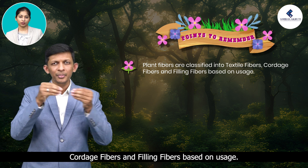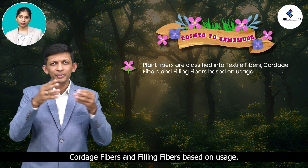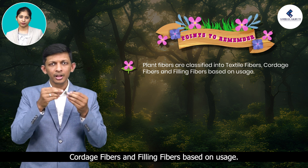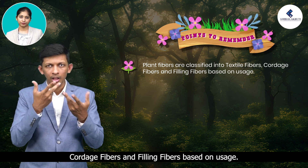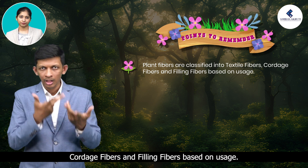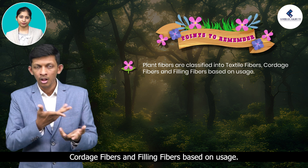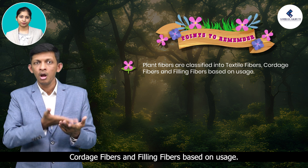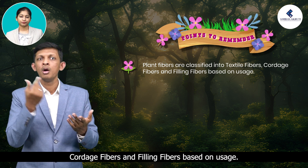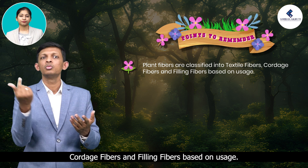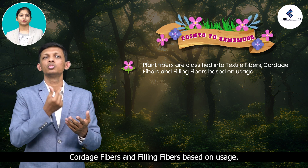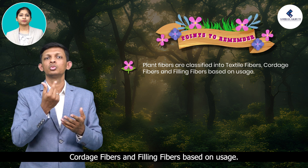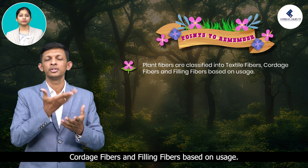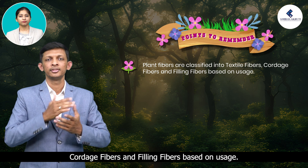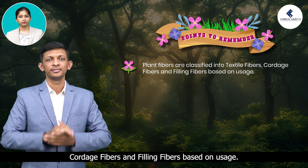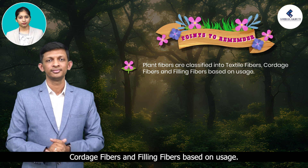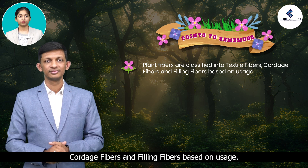usage.